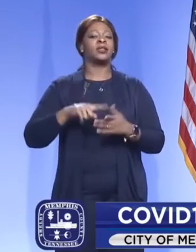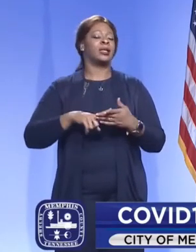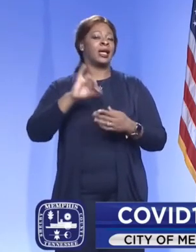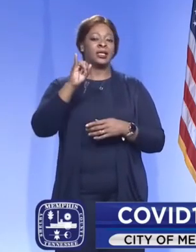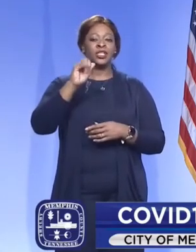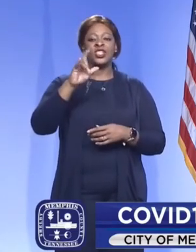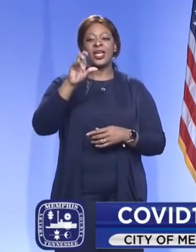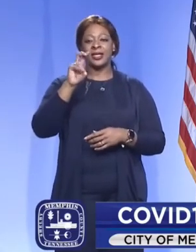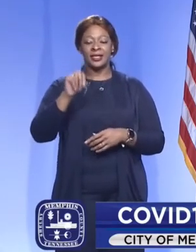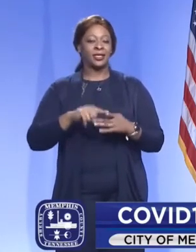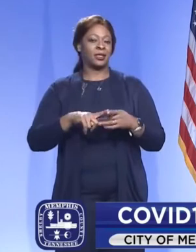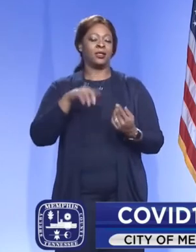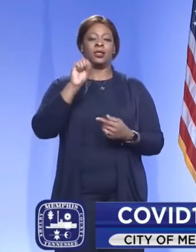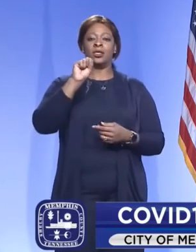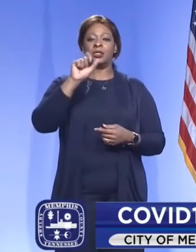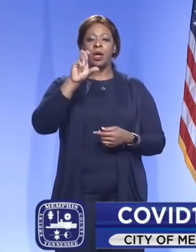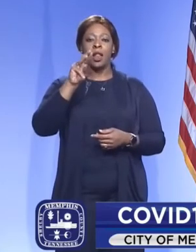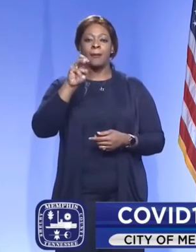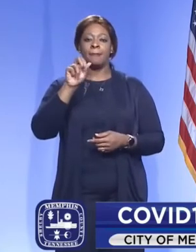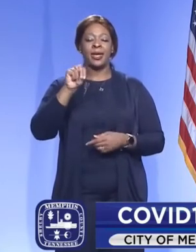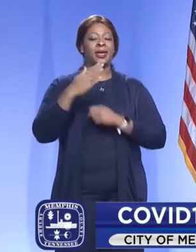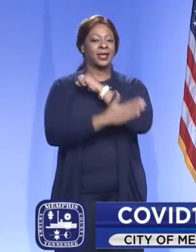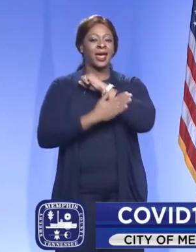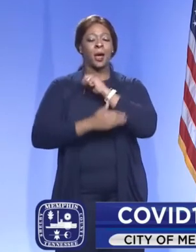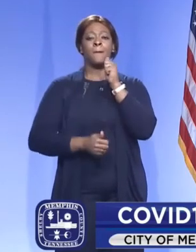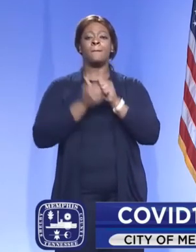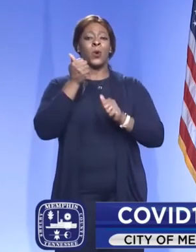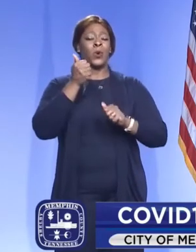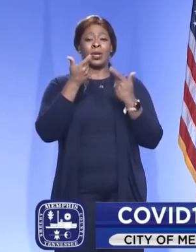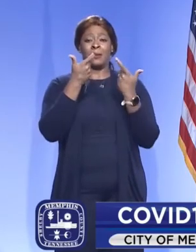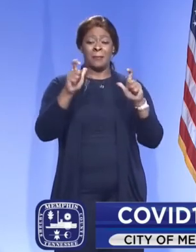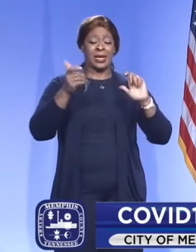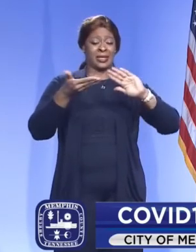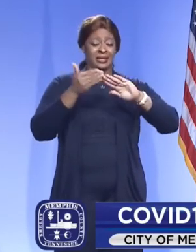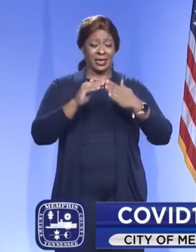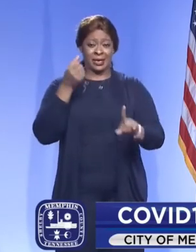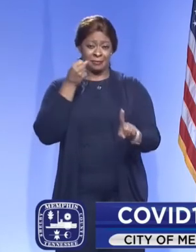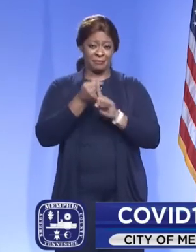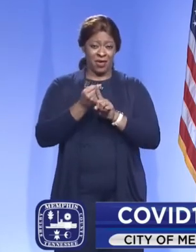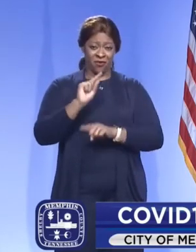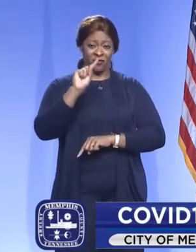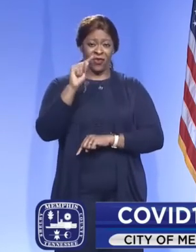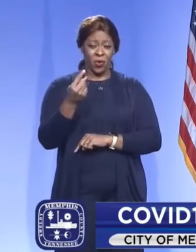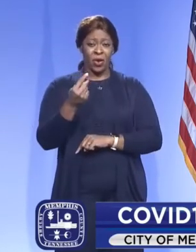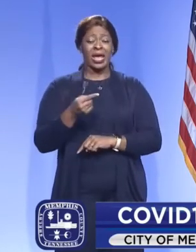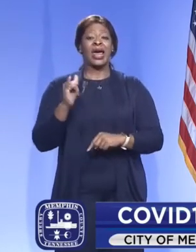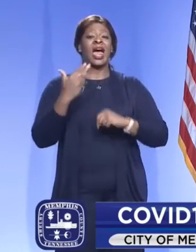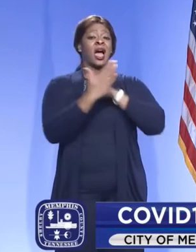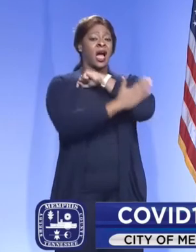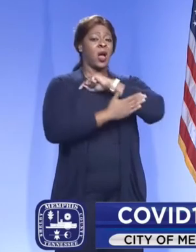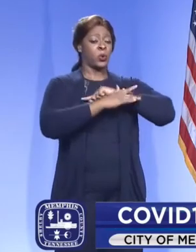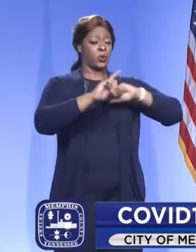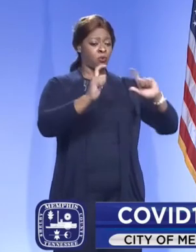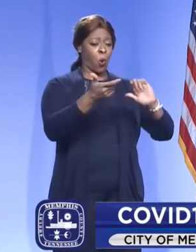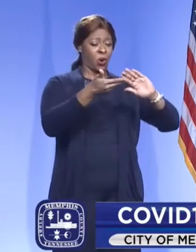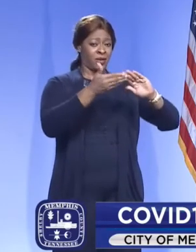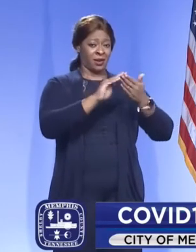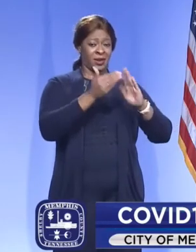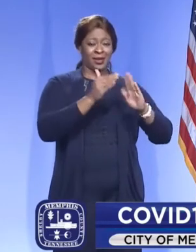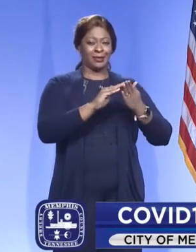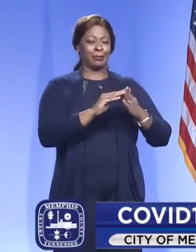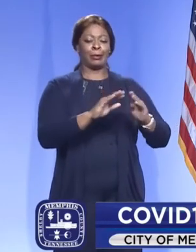in rural counties in western Tennessee. Right now, across the state of Tennessee, the virus impacted our